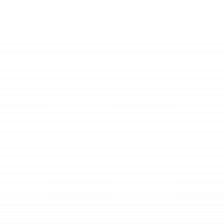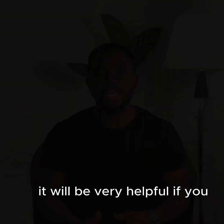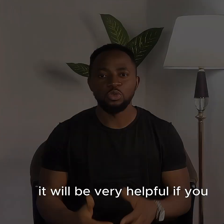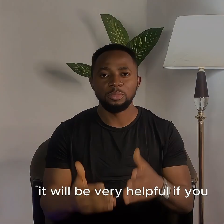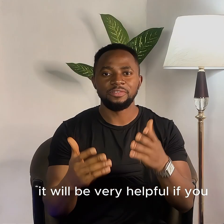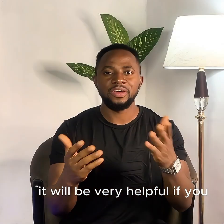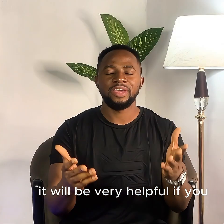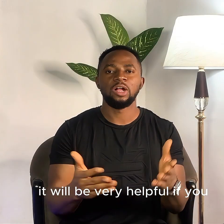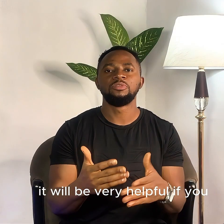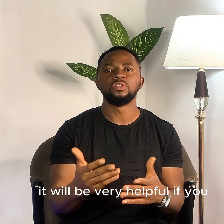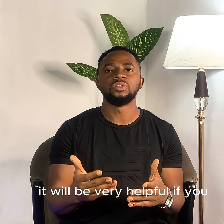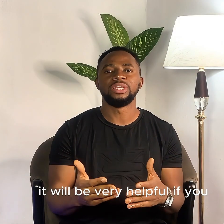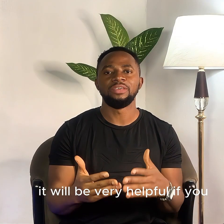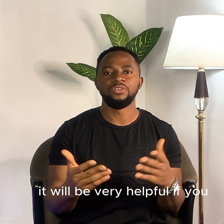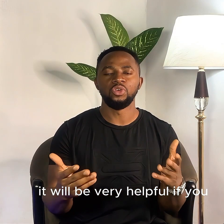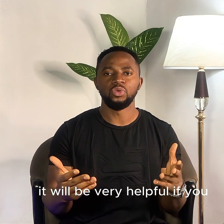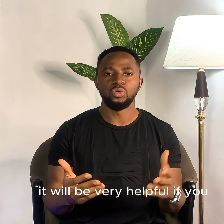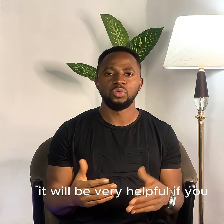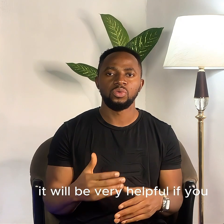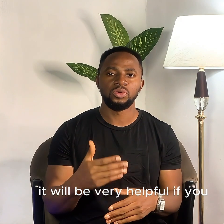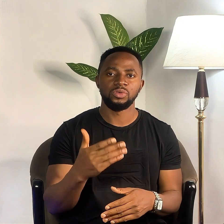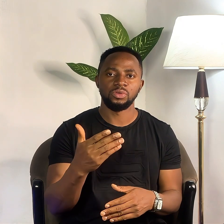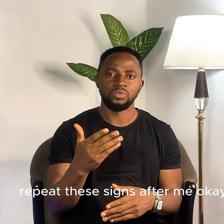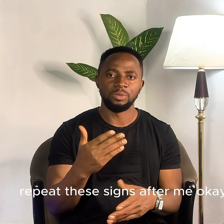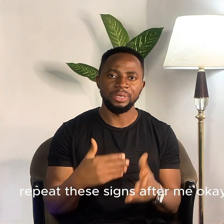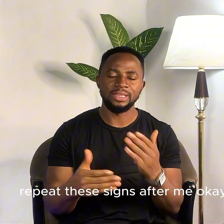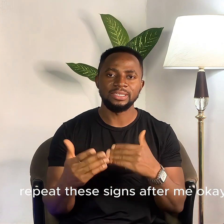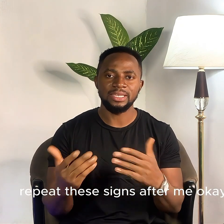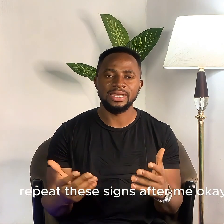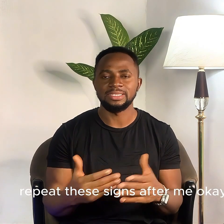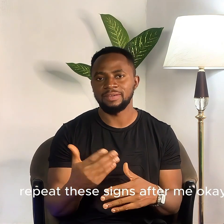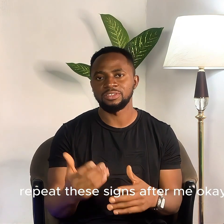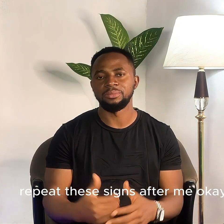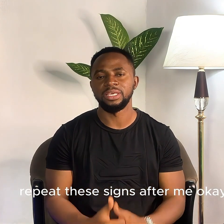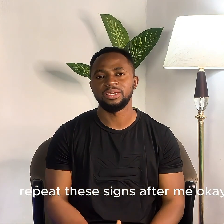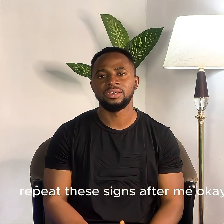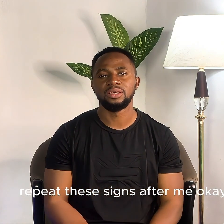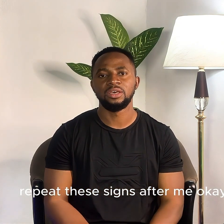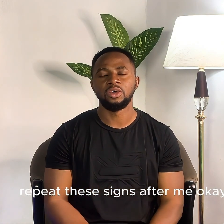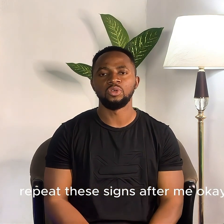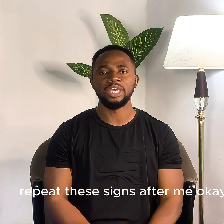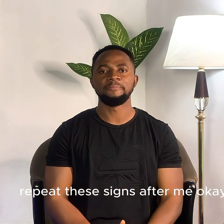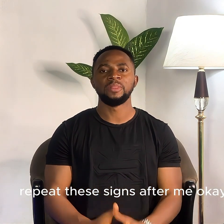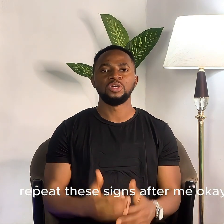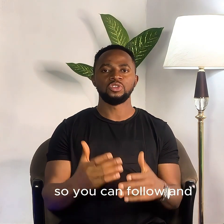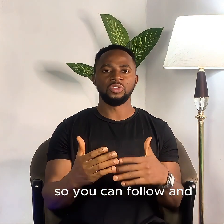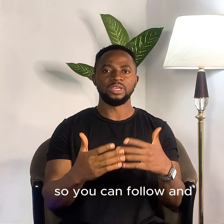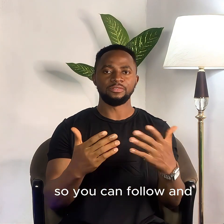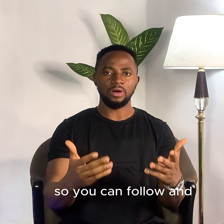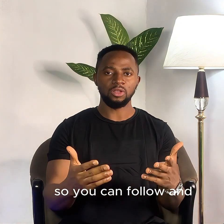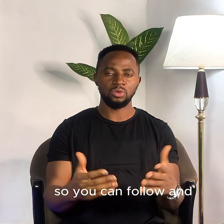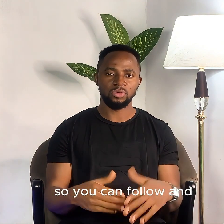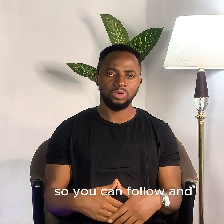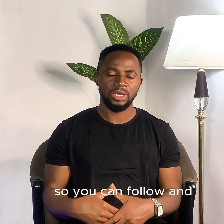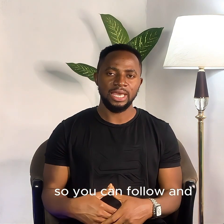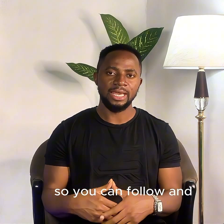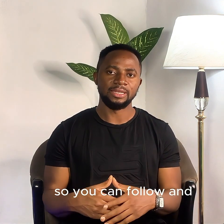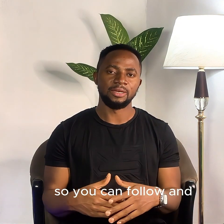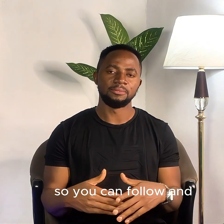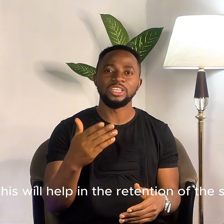It will be very helpful if you repeat these signs after me, okay? So you can follow, and this